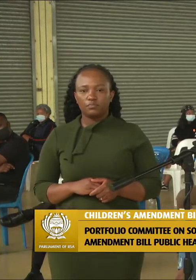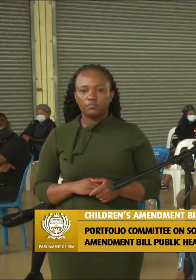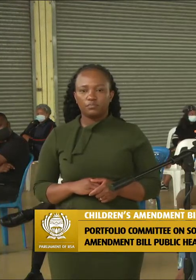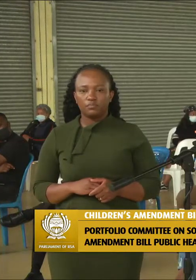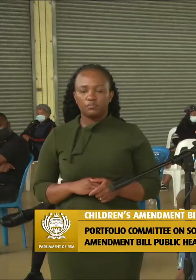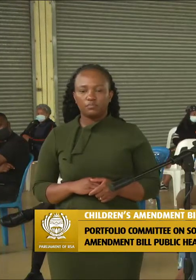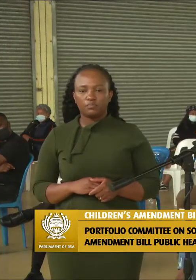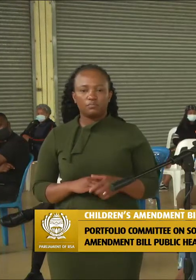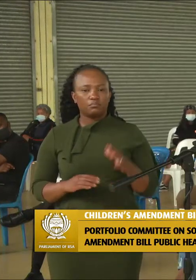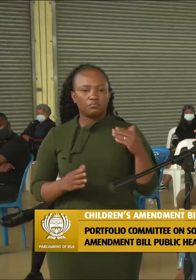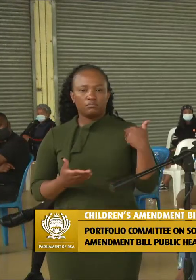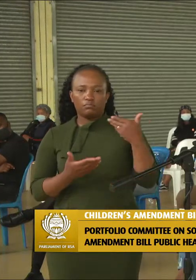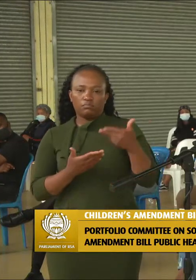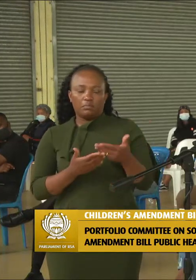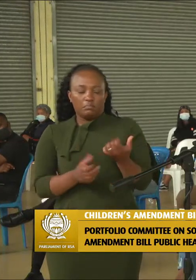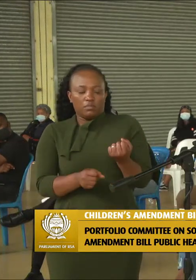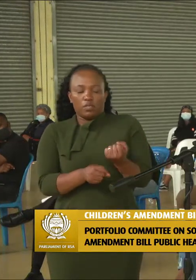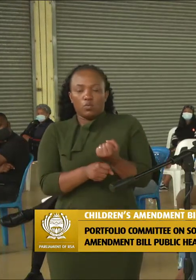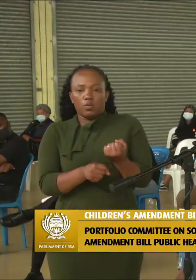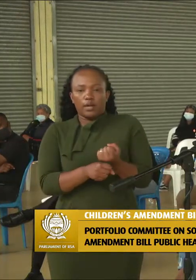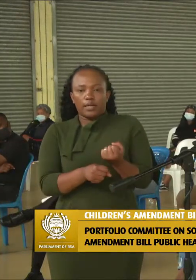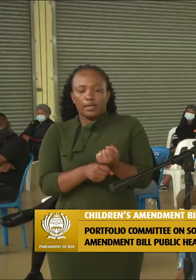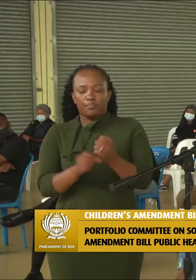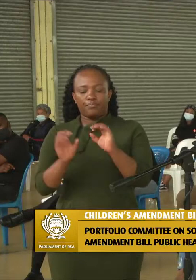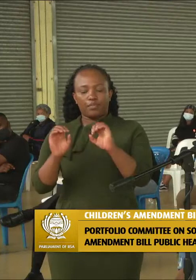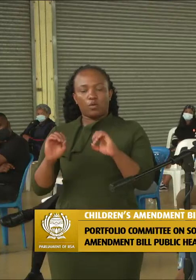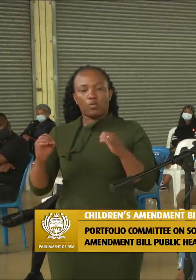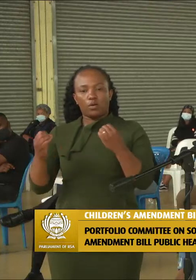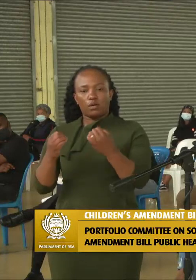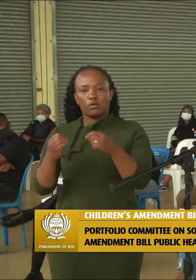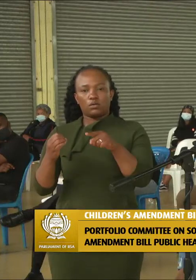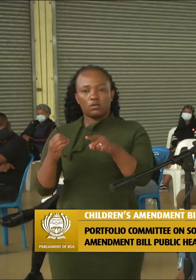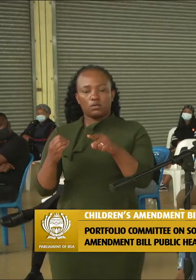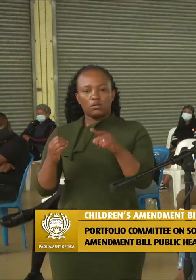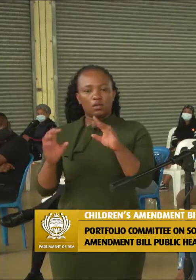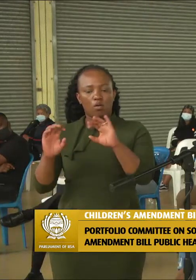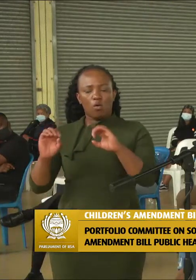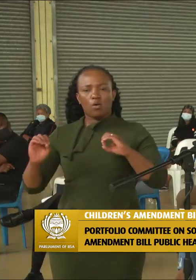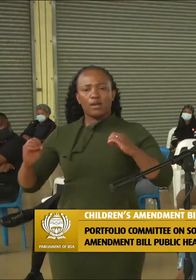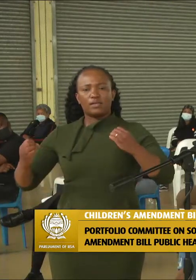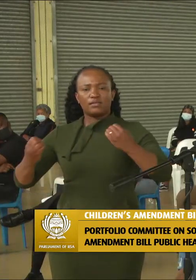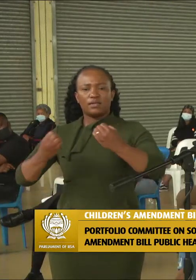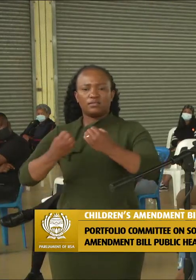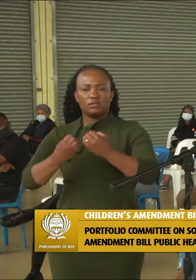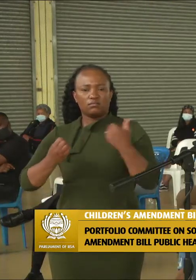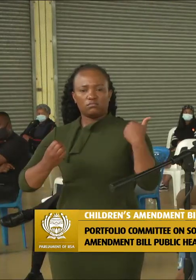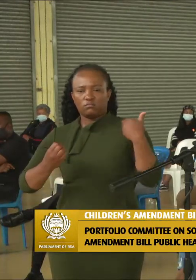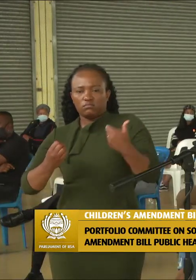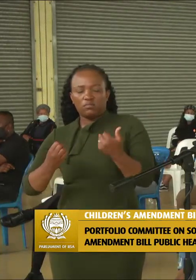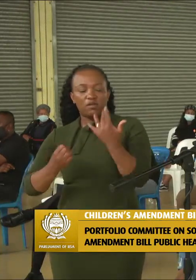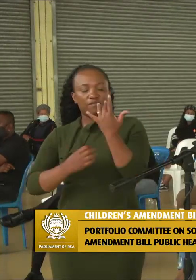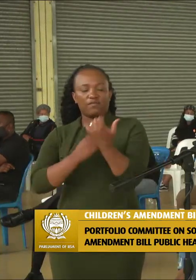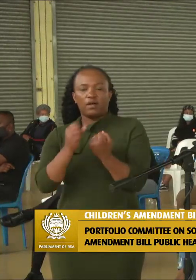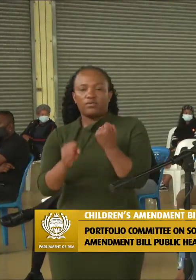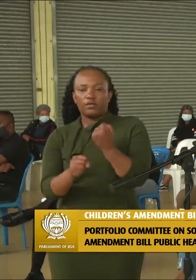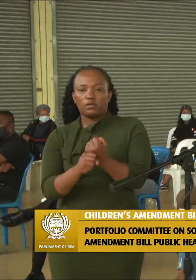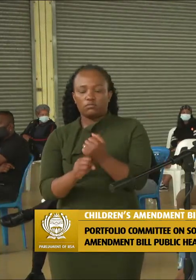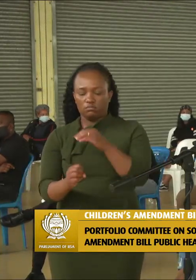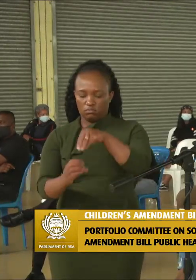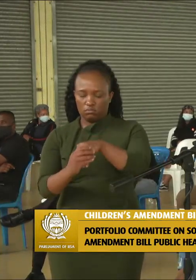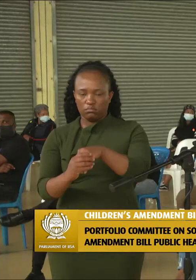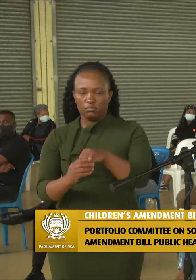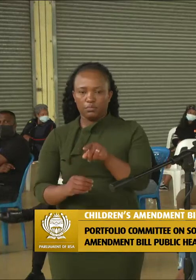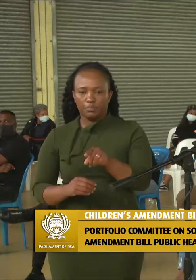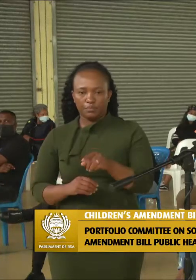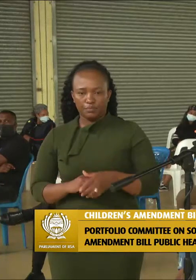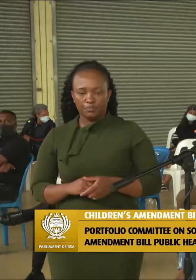Ekusebenzeni kwami sengisebenze ne-organization iminyaka cishe emihlanu. I've worked with the organization for 5